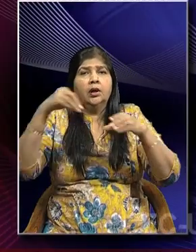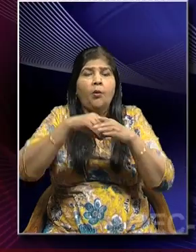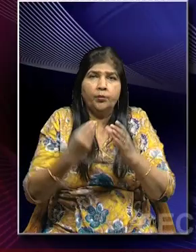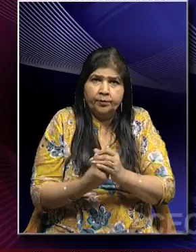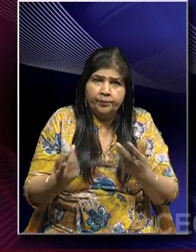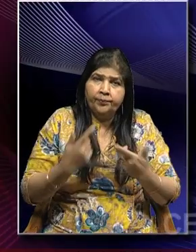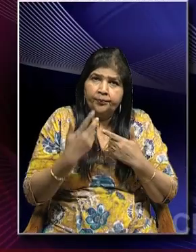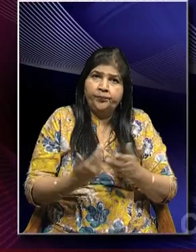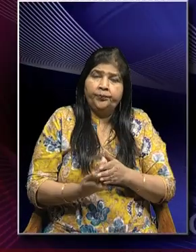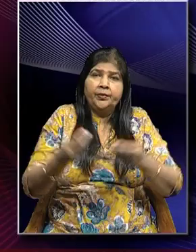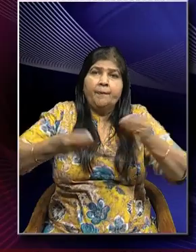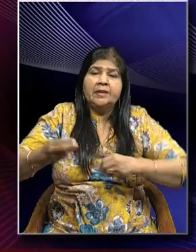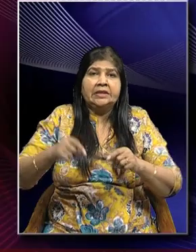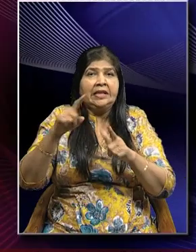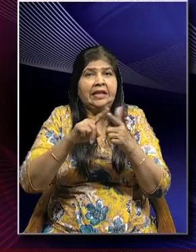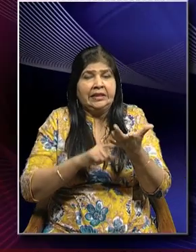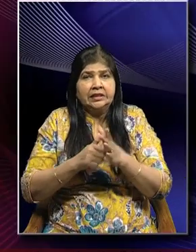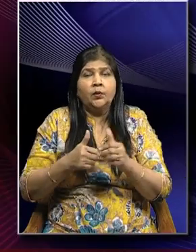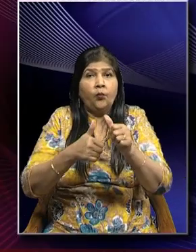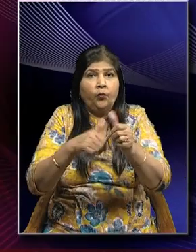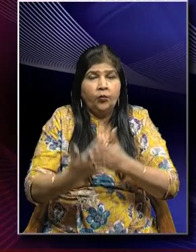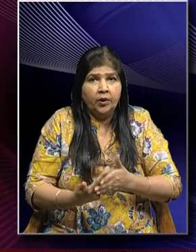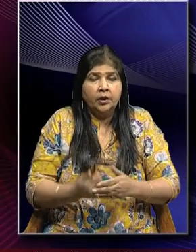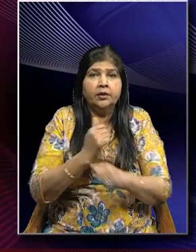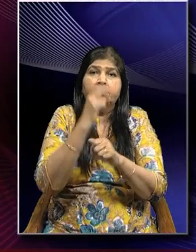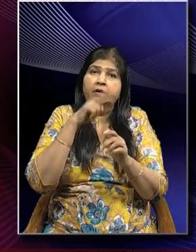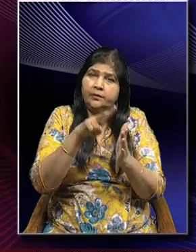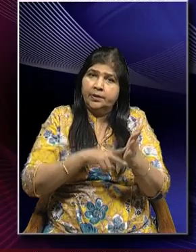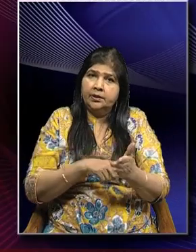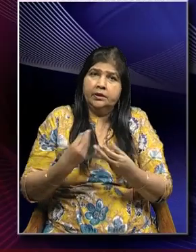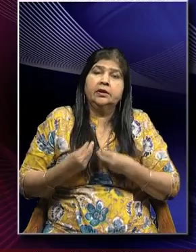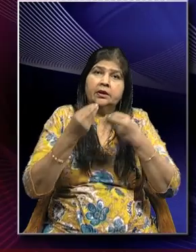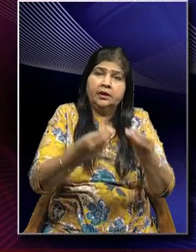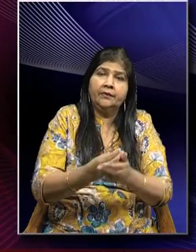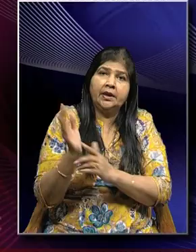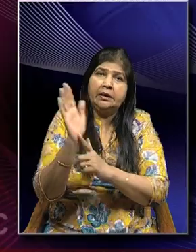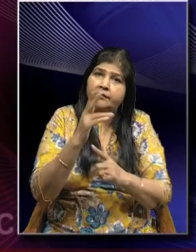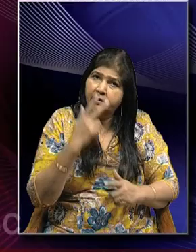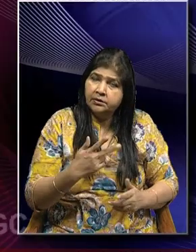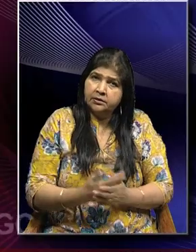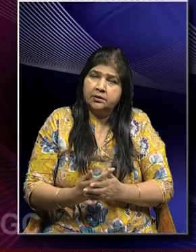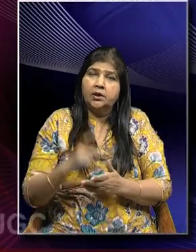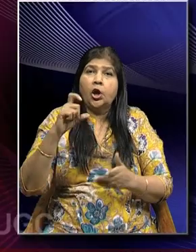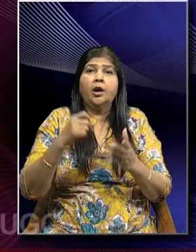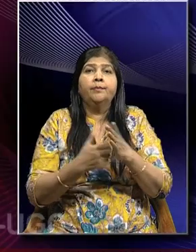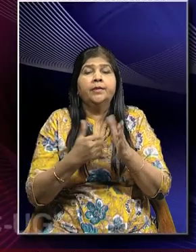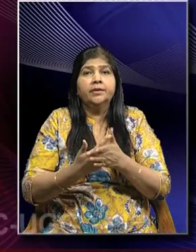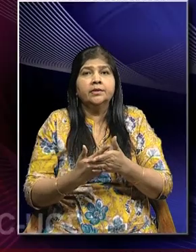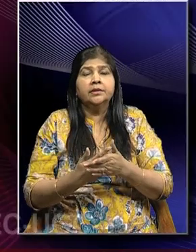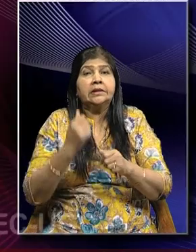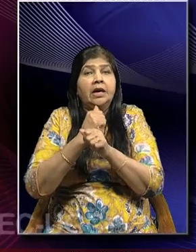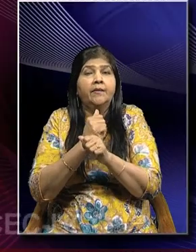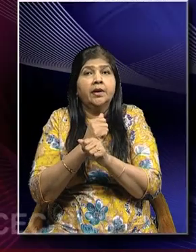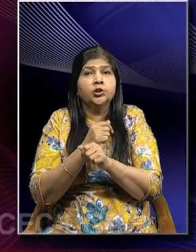composition and the business ethics which you are following into your governance, that is giving a reflection of your company's governance